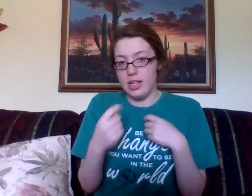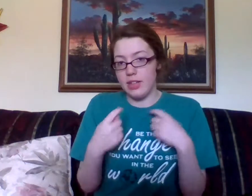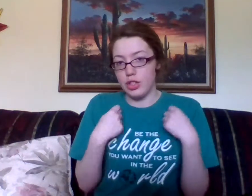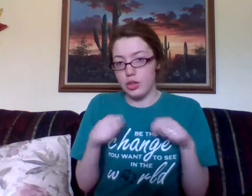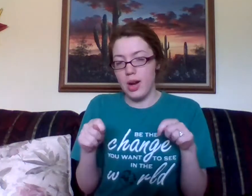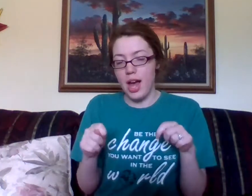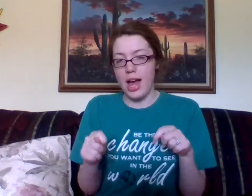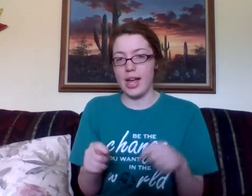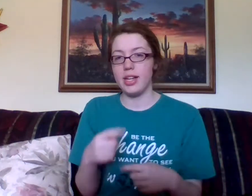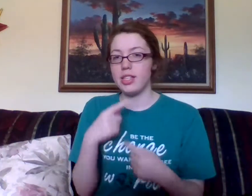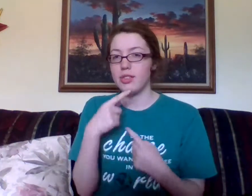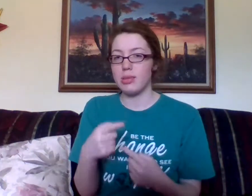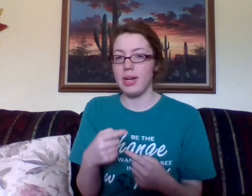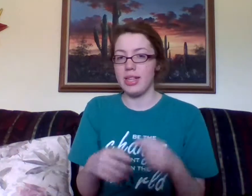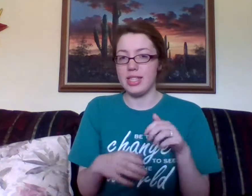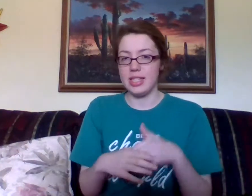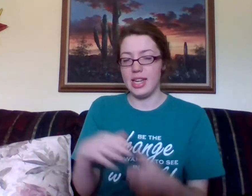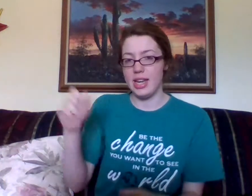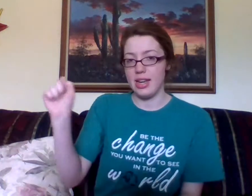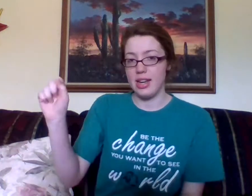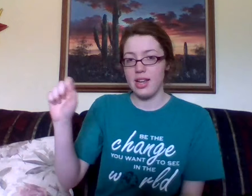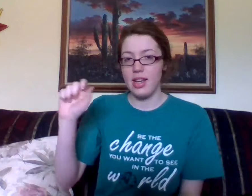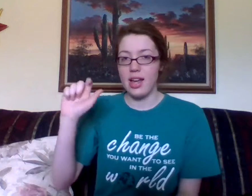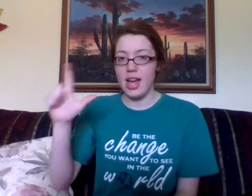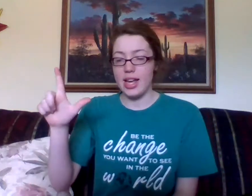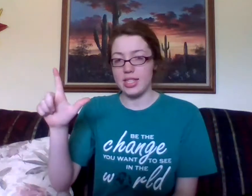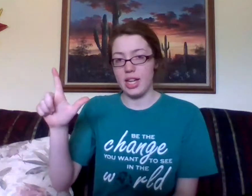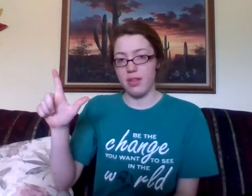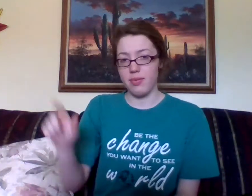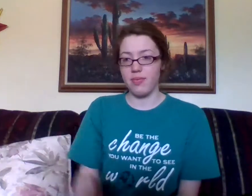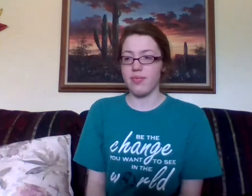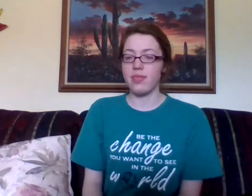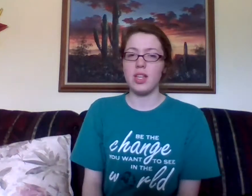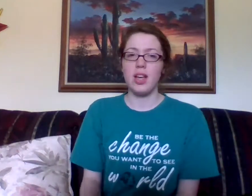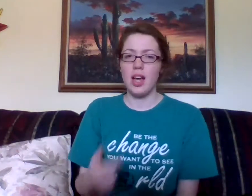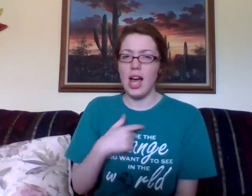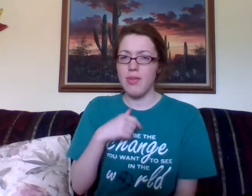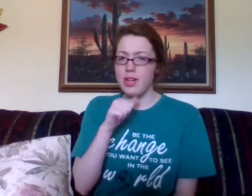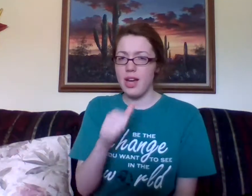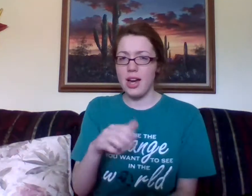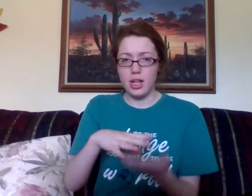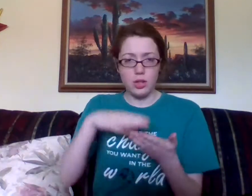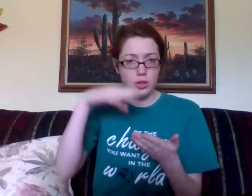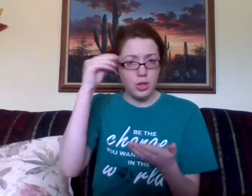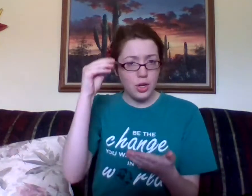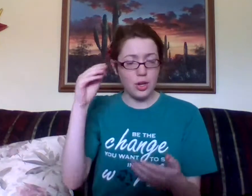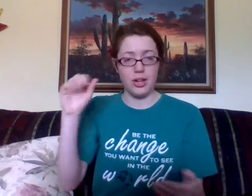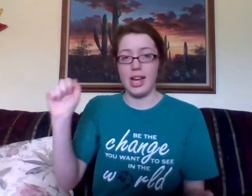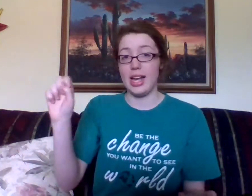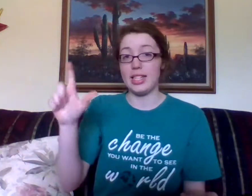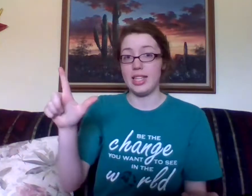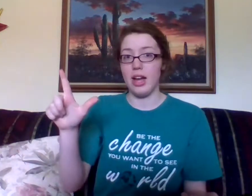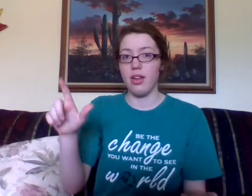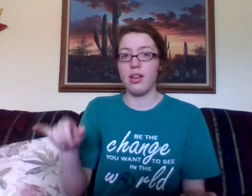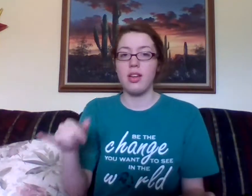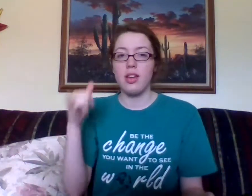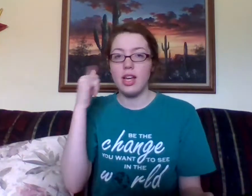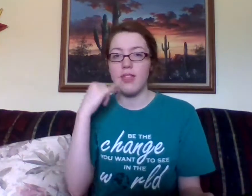even try to explain this in ASL. I would not learn ASL if I